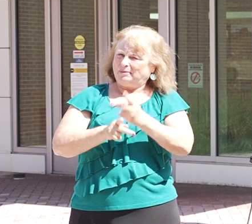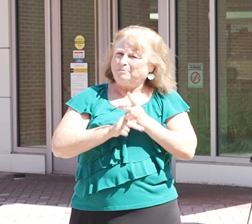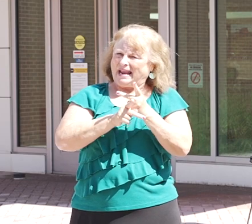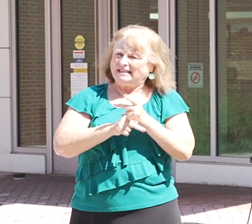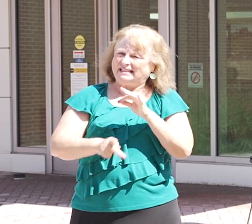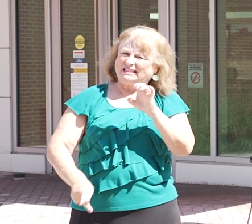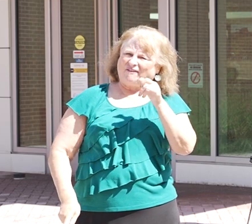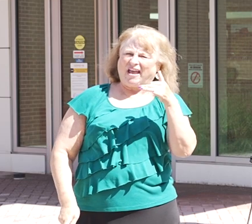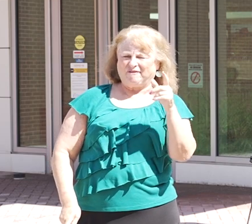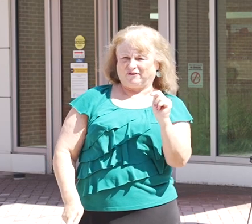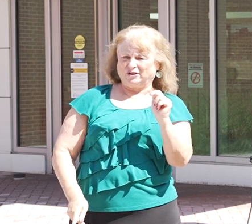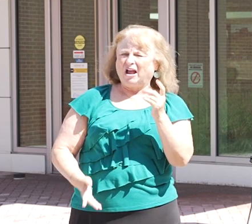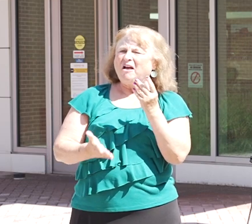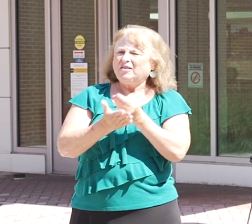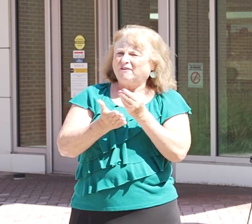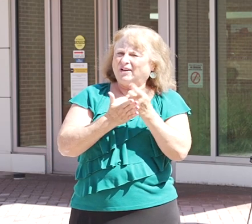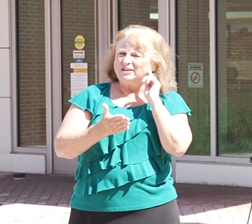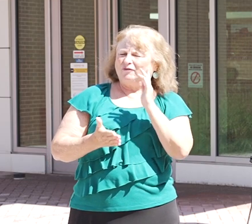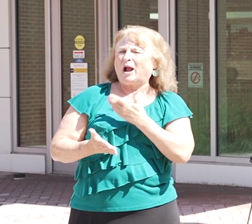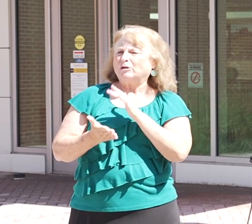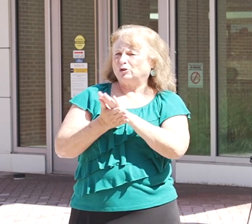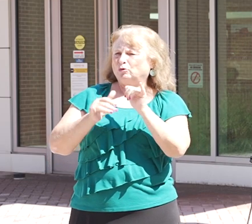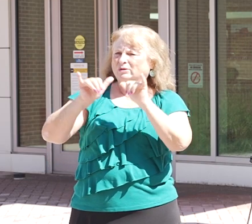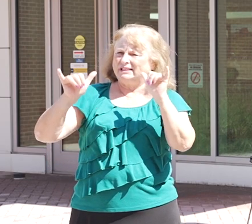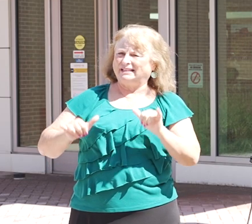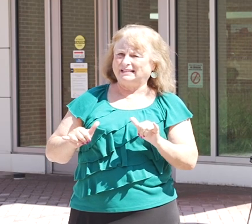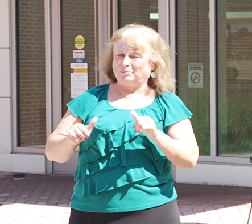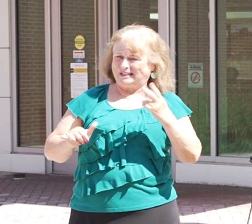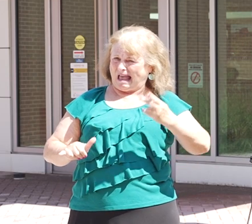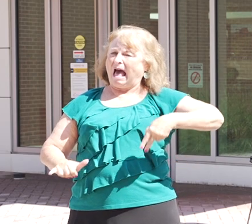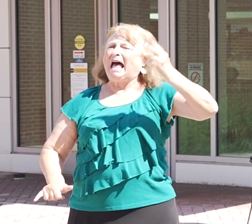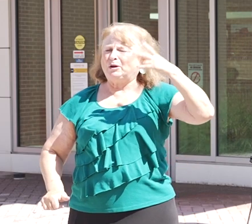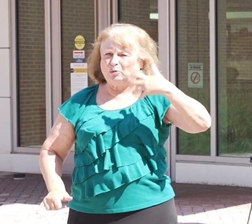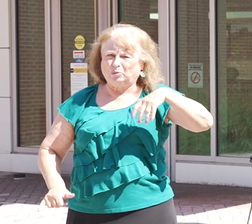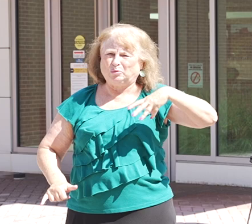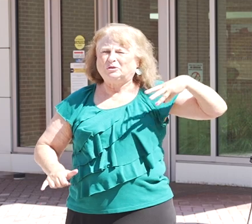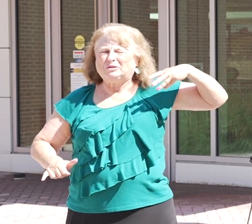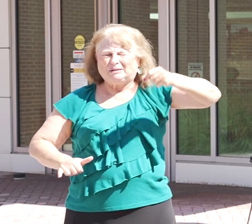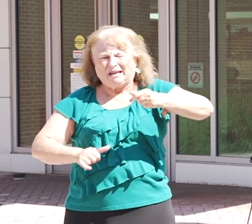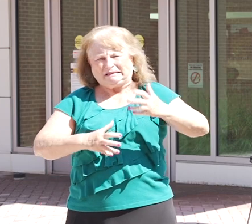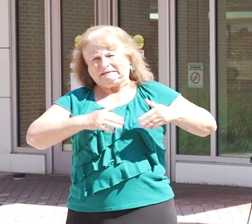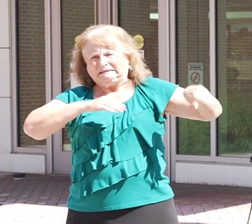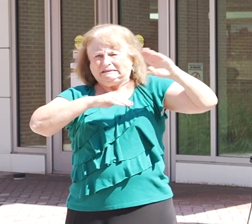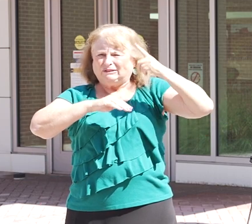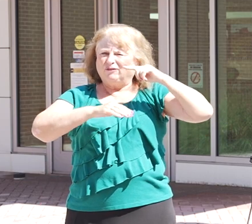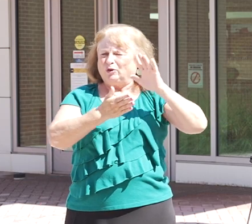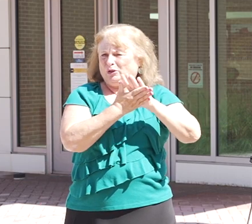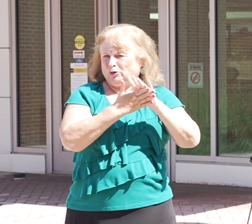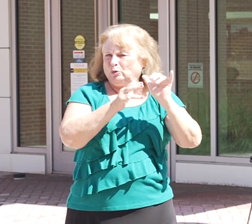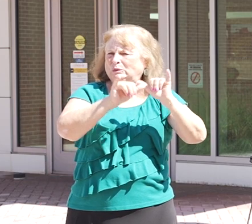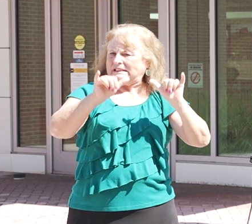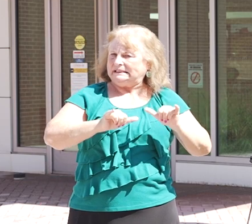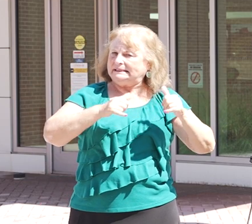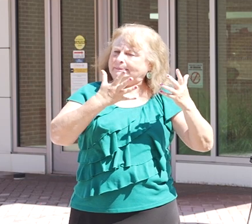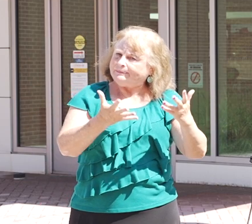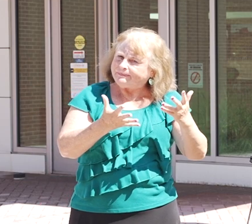effort funding level for our school system was significantly higher than anticipated.